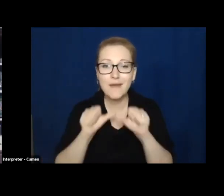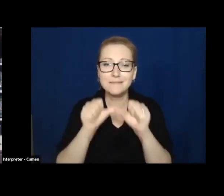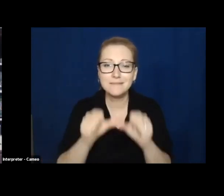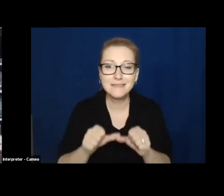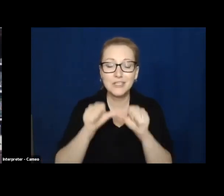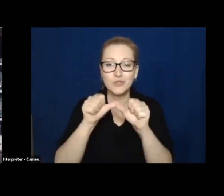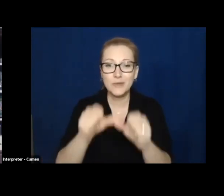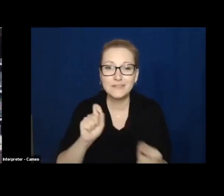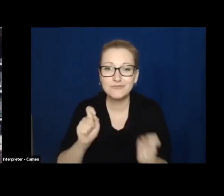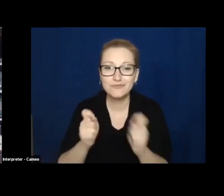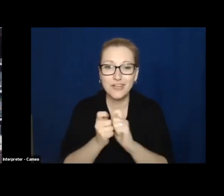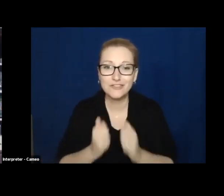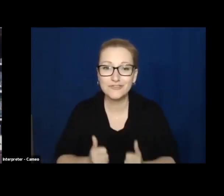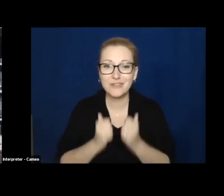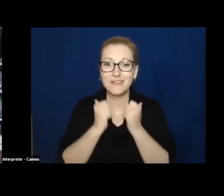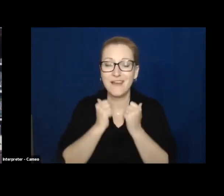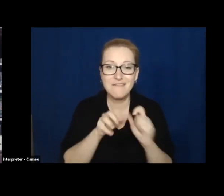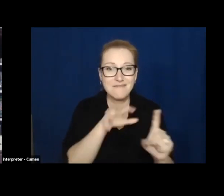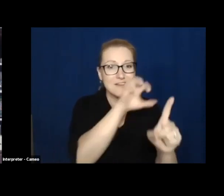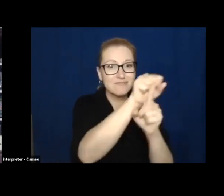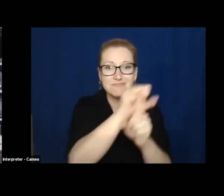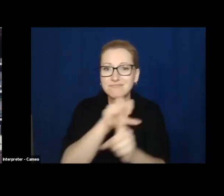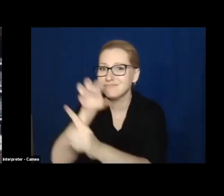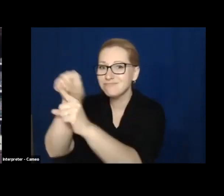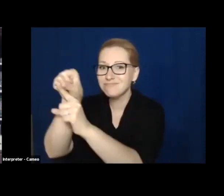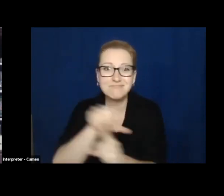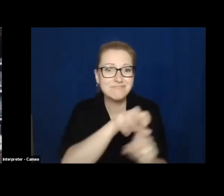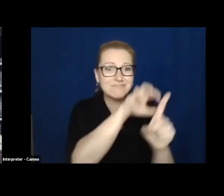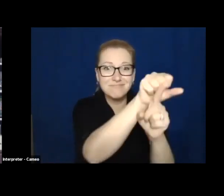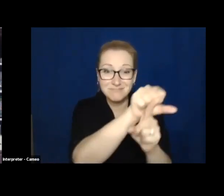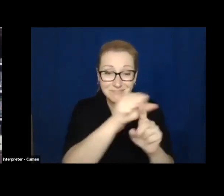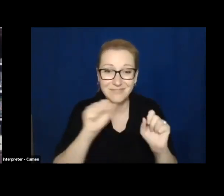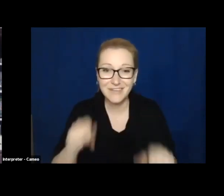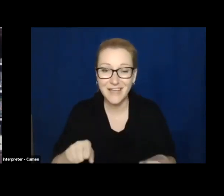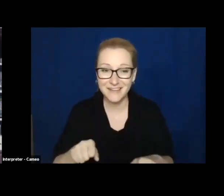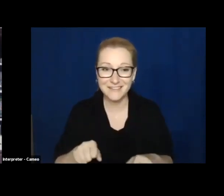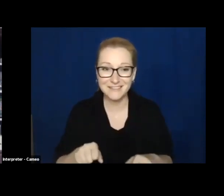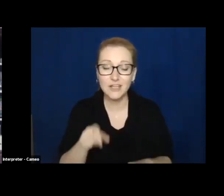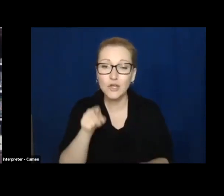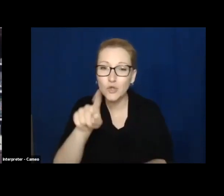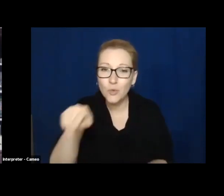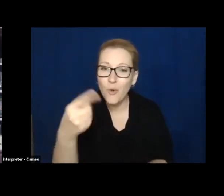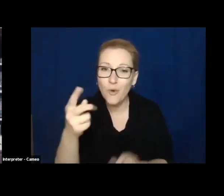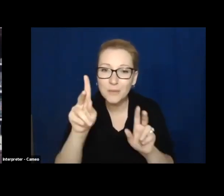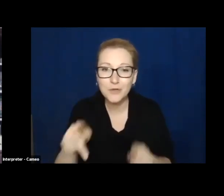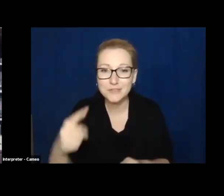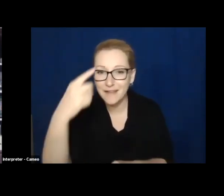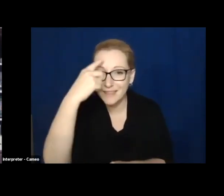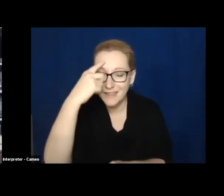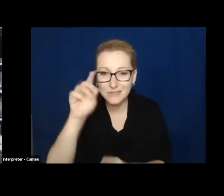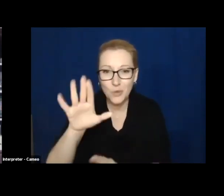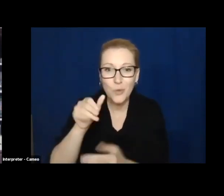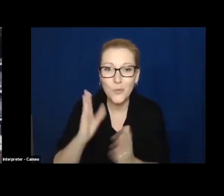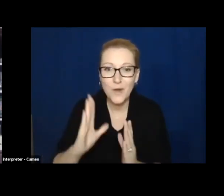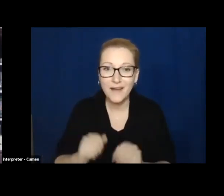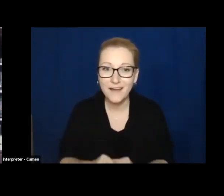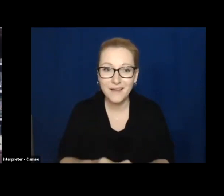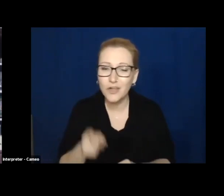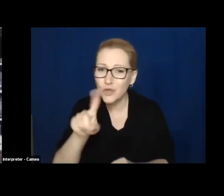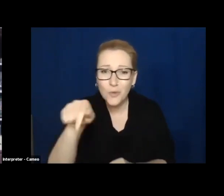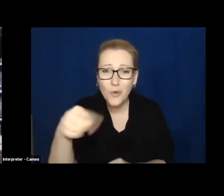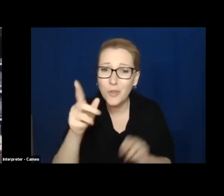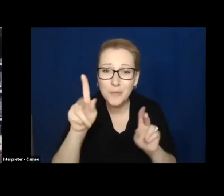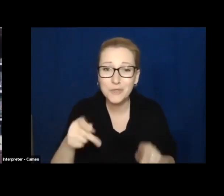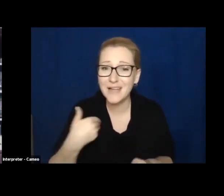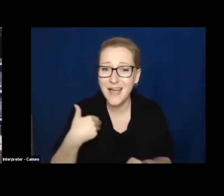life however you want it to be. You are the only one that thinks the way that you do. You are the only one that has the thoughts that you